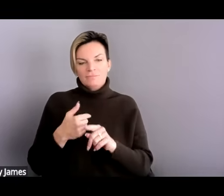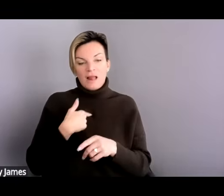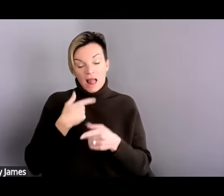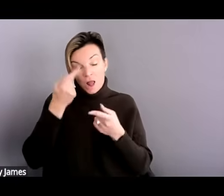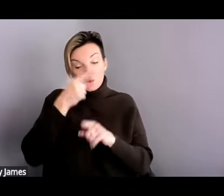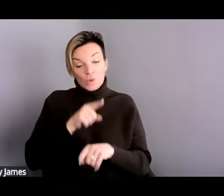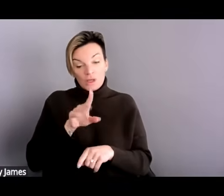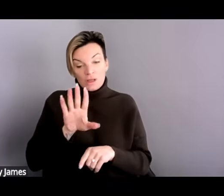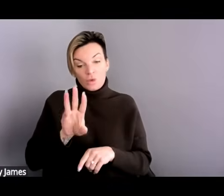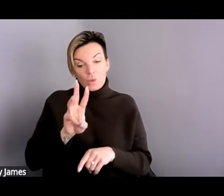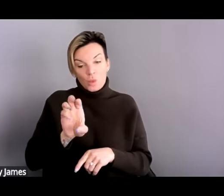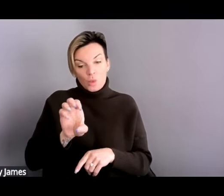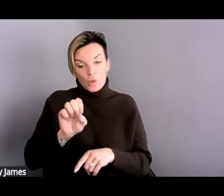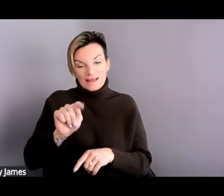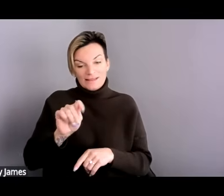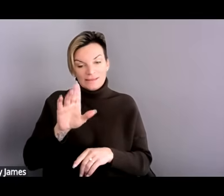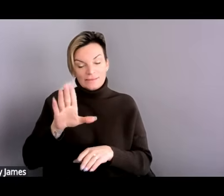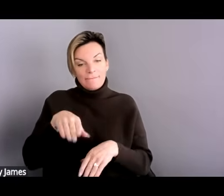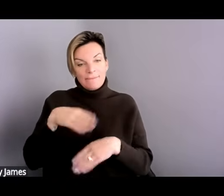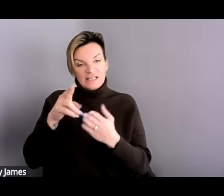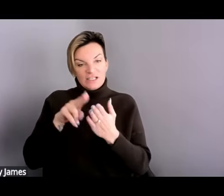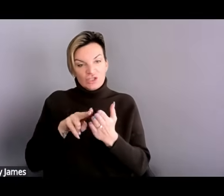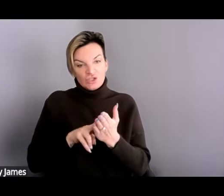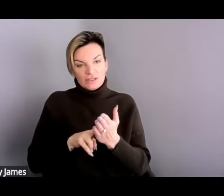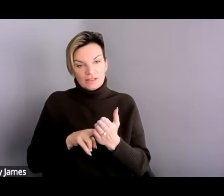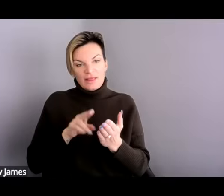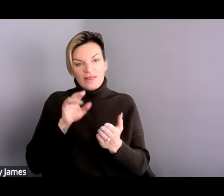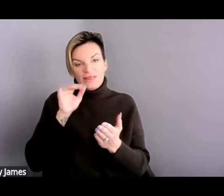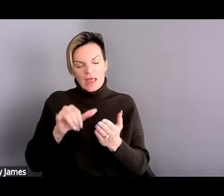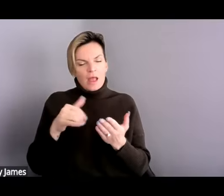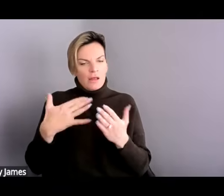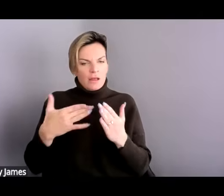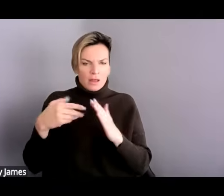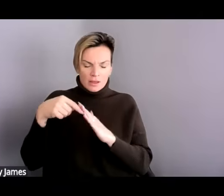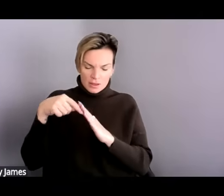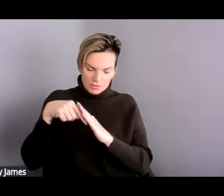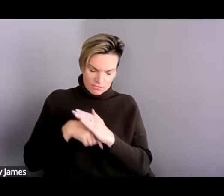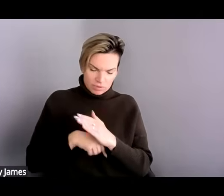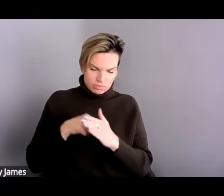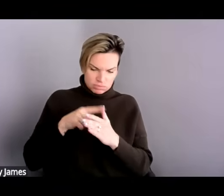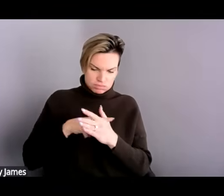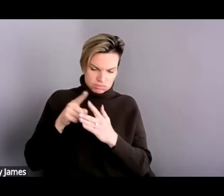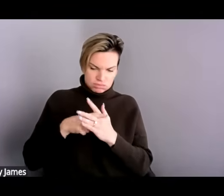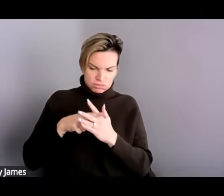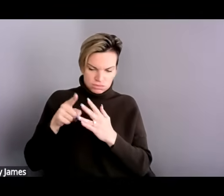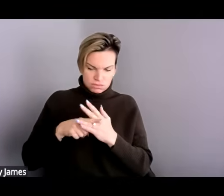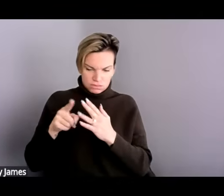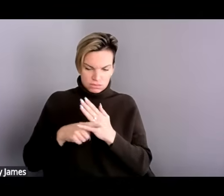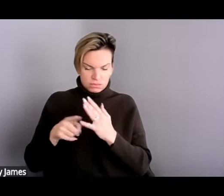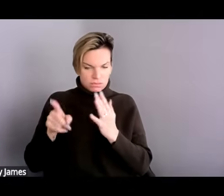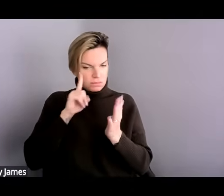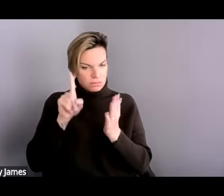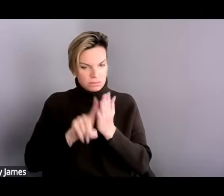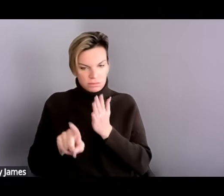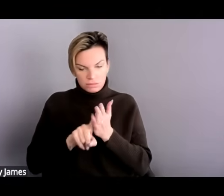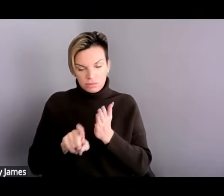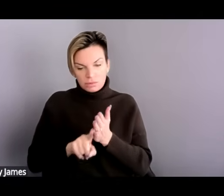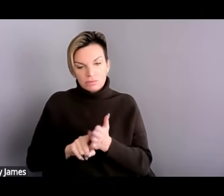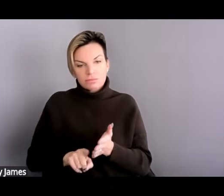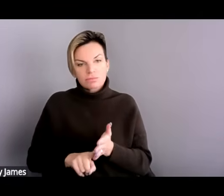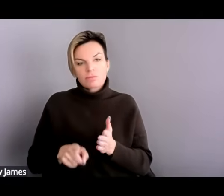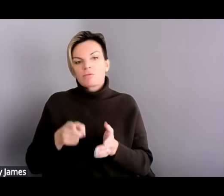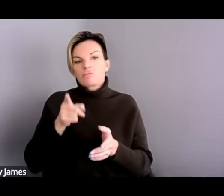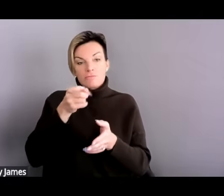petitions was the most comprehensive investigation and review that we have done in terms of the validity of